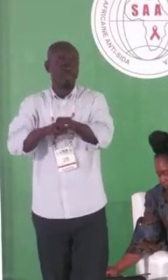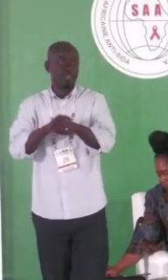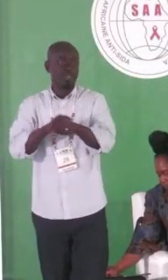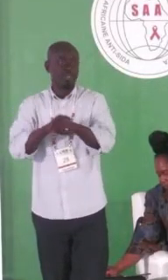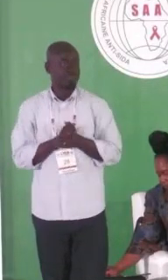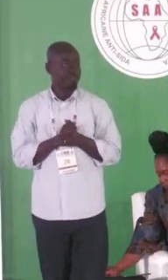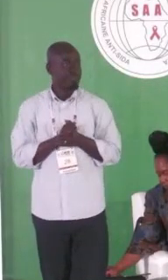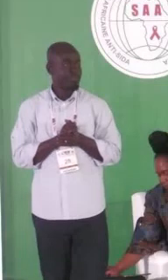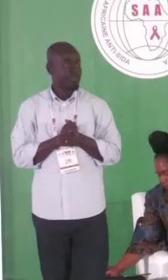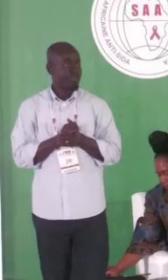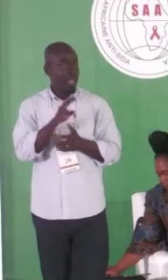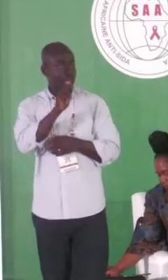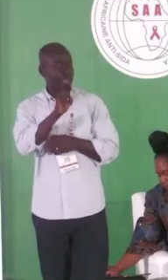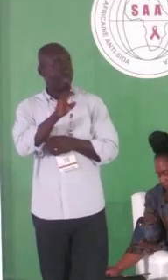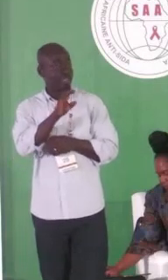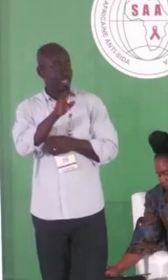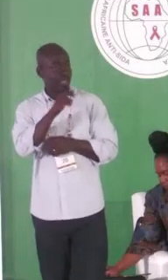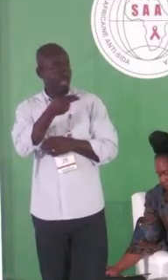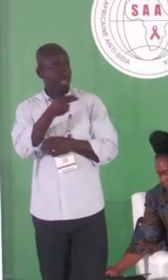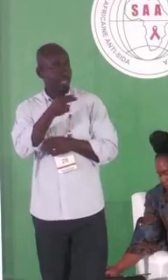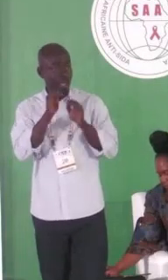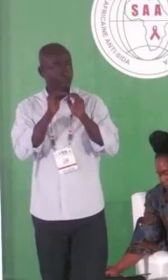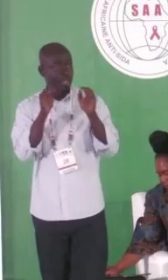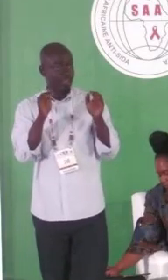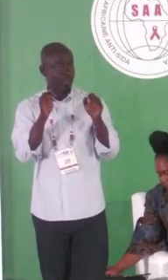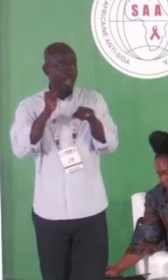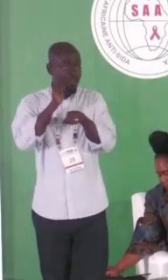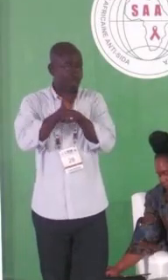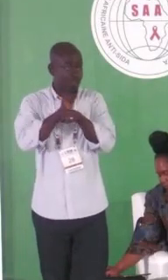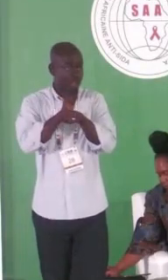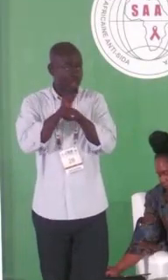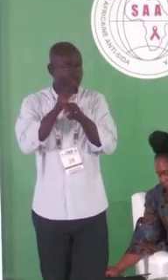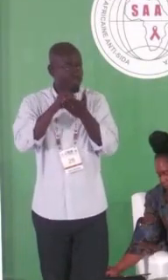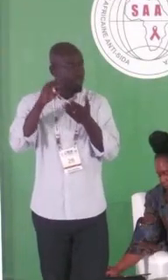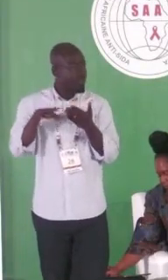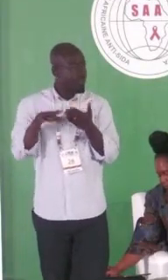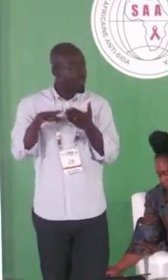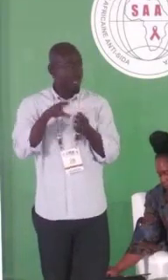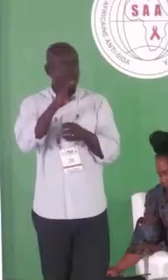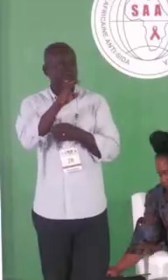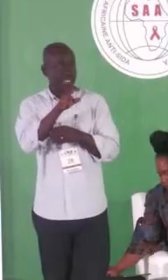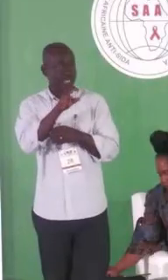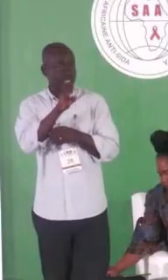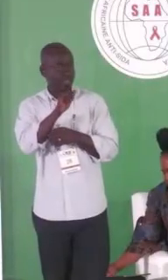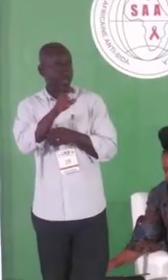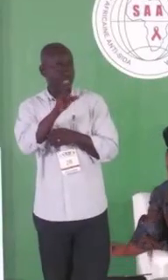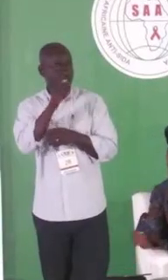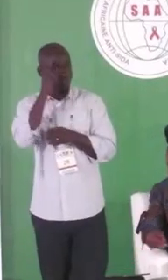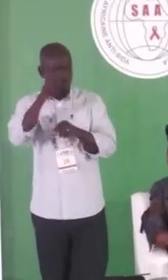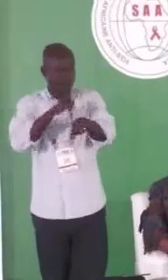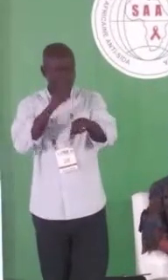The MNCH platform has been working on eliminating congenital syphilis for many years.